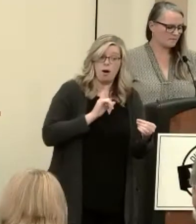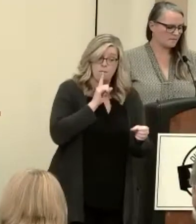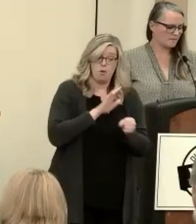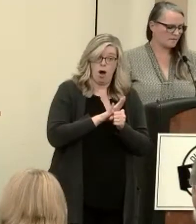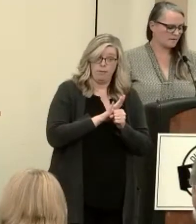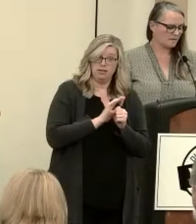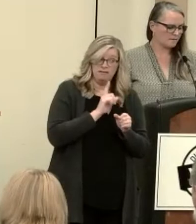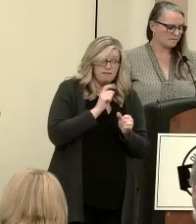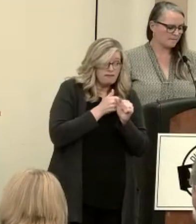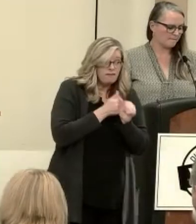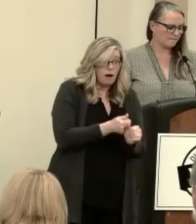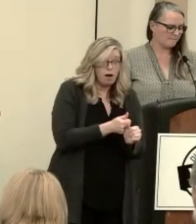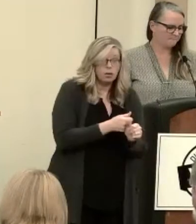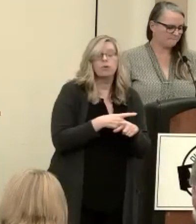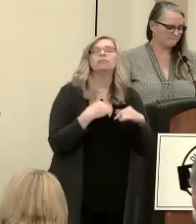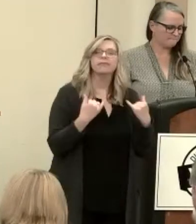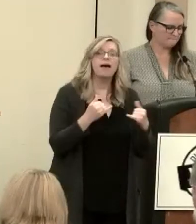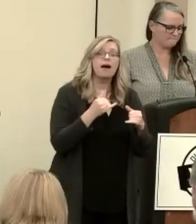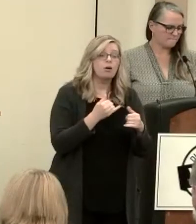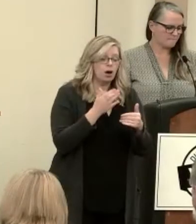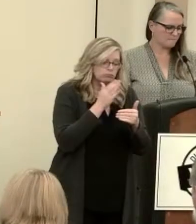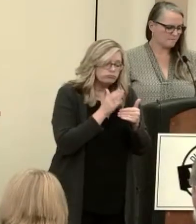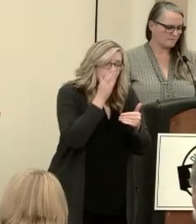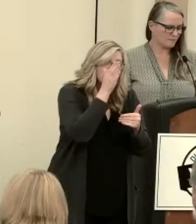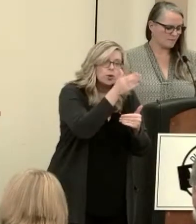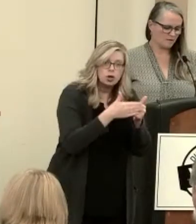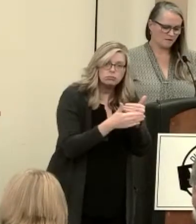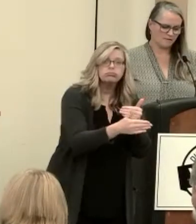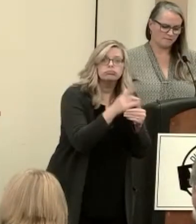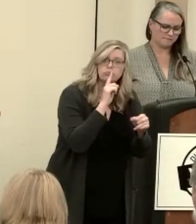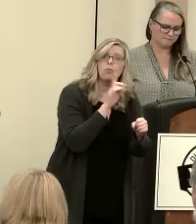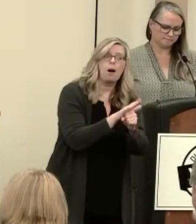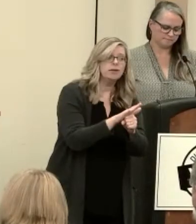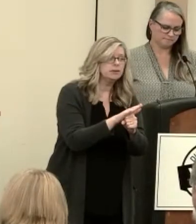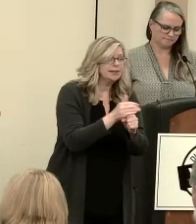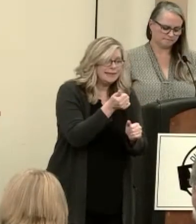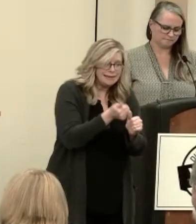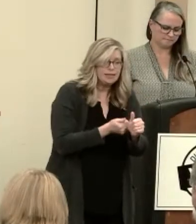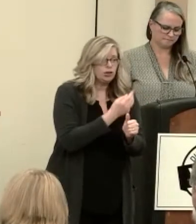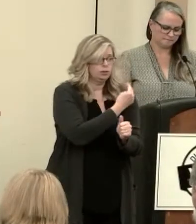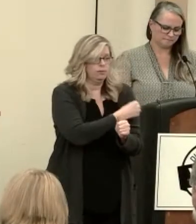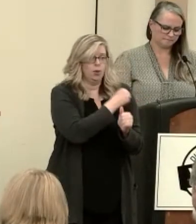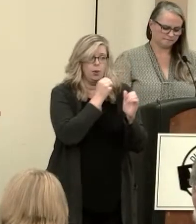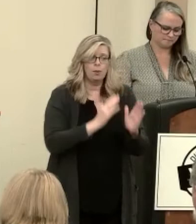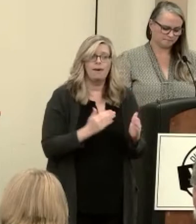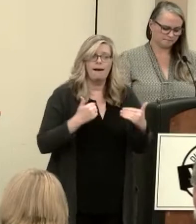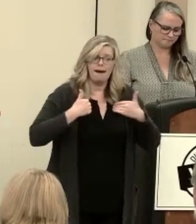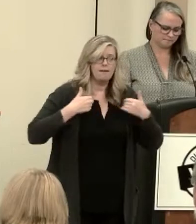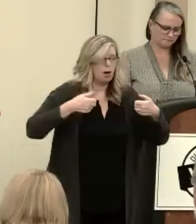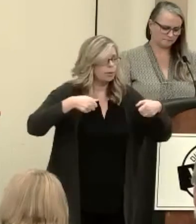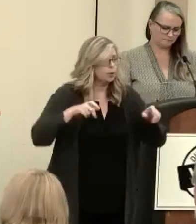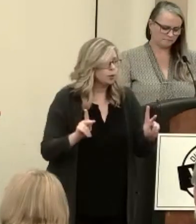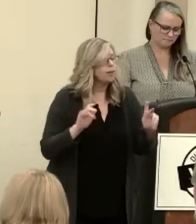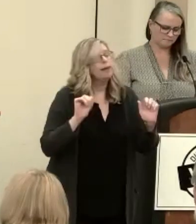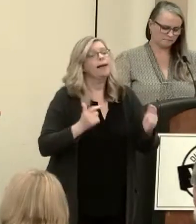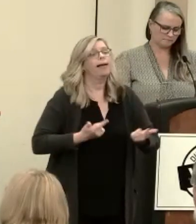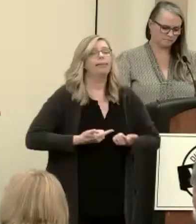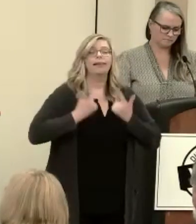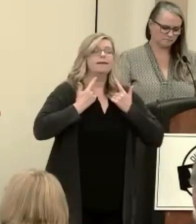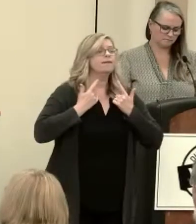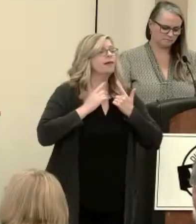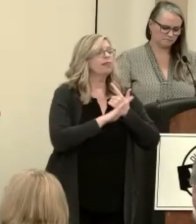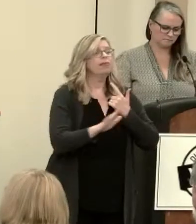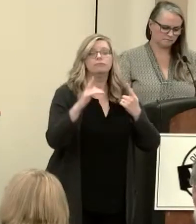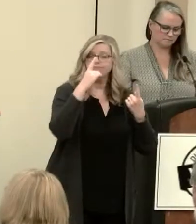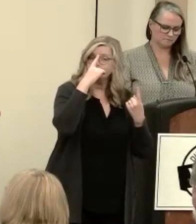our word in the future, that we will ensure that every Manitoban has the opportunity to live their fullest destiny